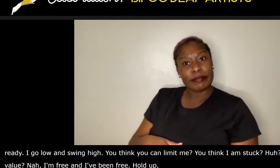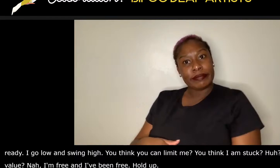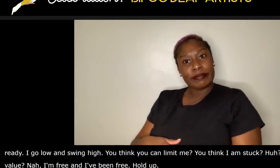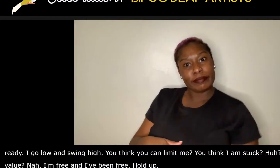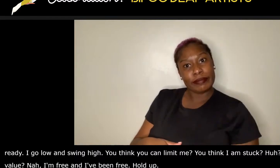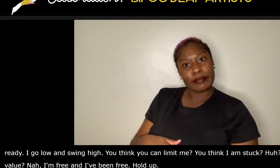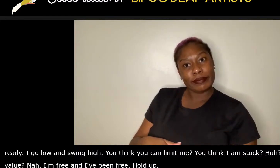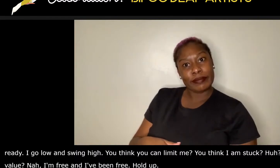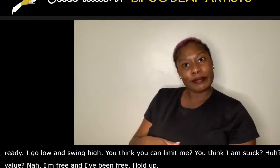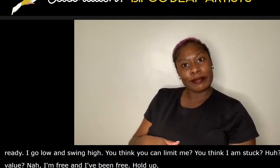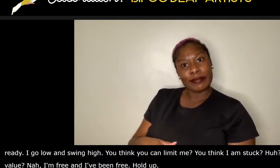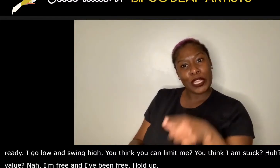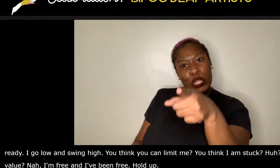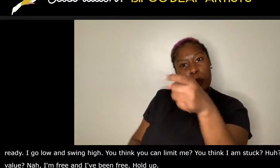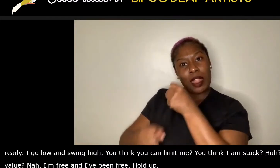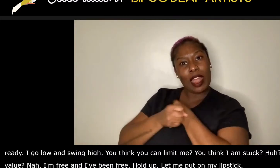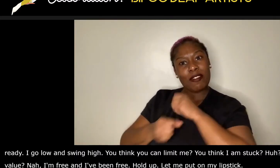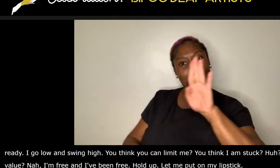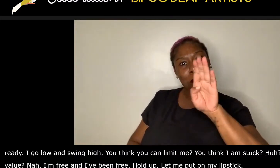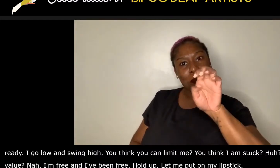Let me put on my lipstick.